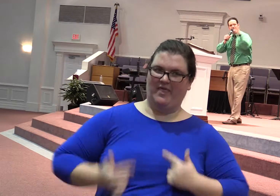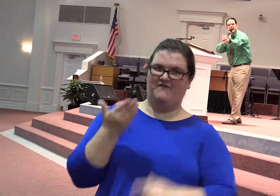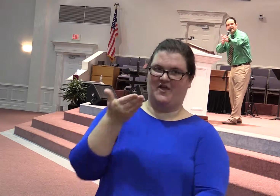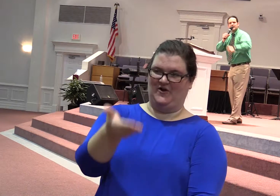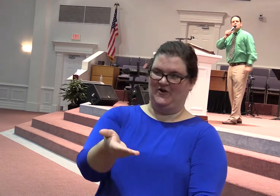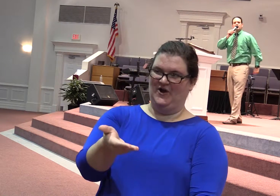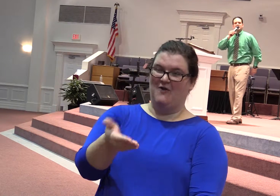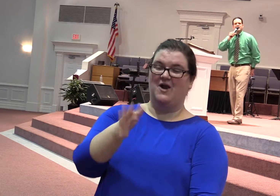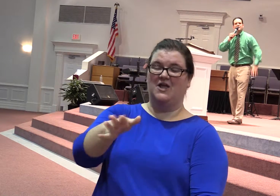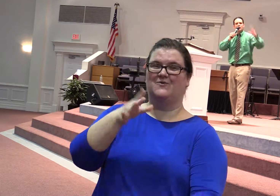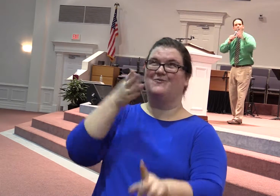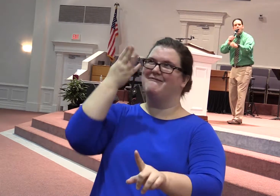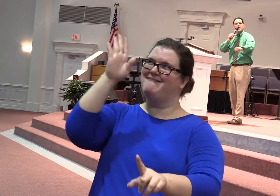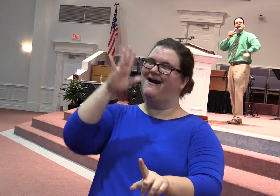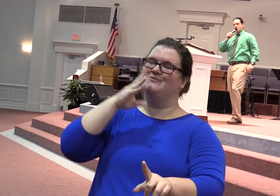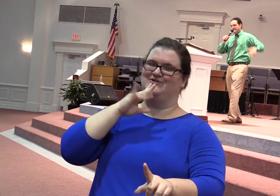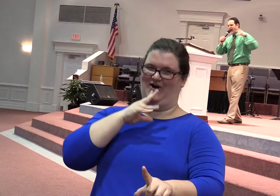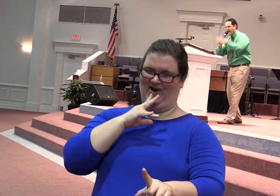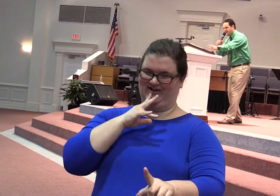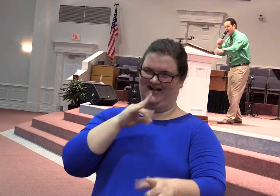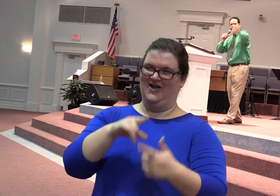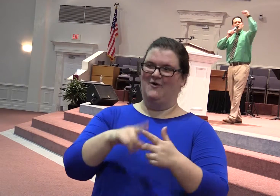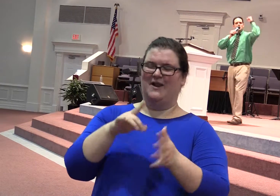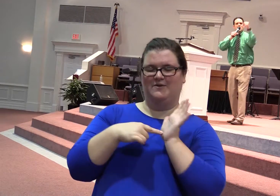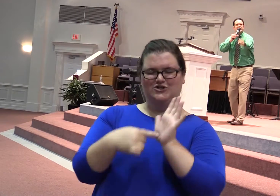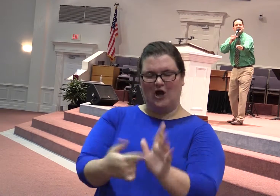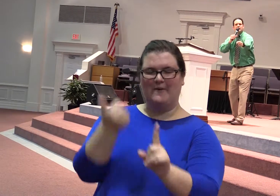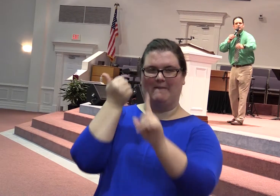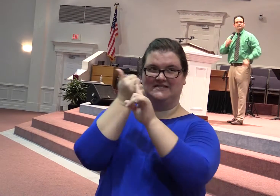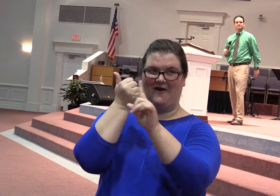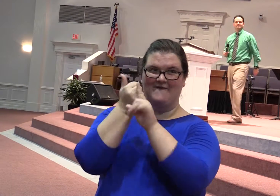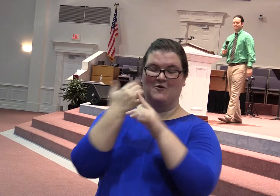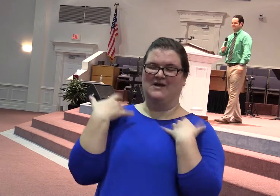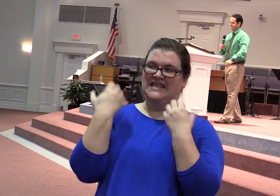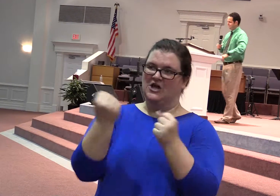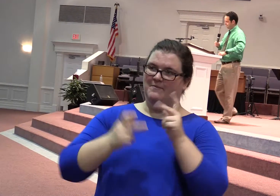will speak. Right. Where the King of Glory will manifest, will heal.